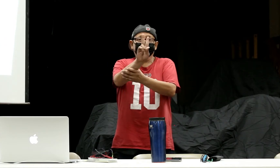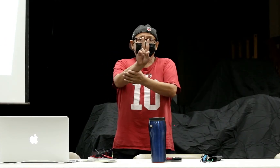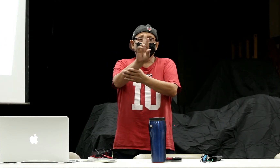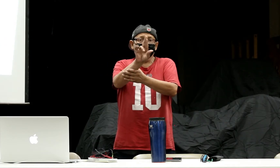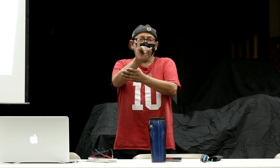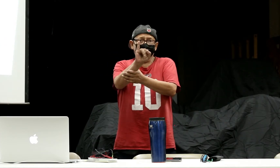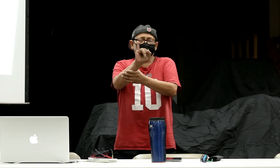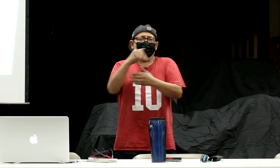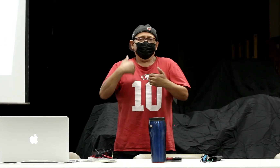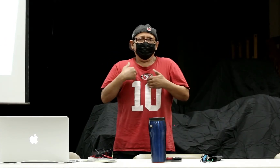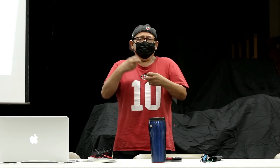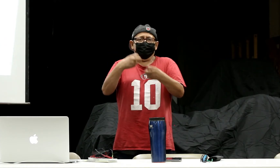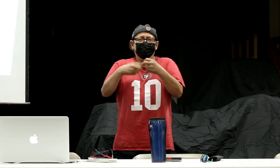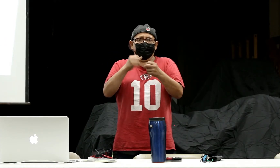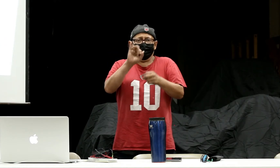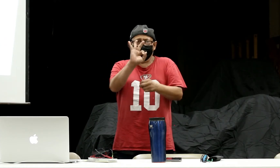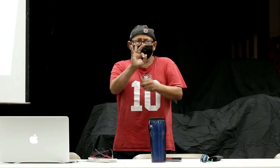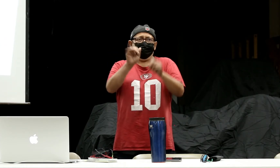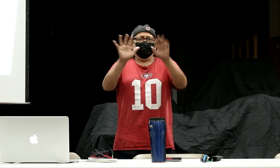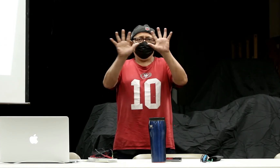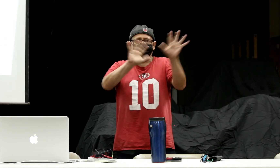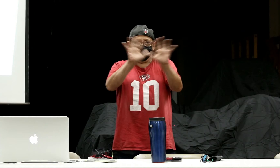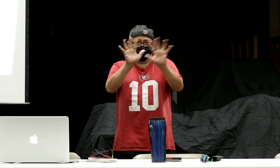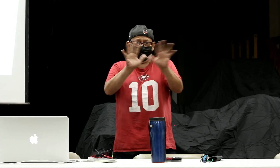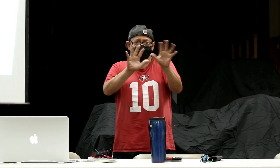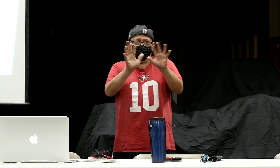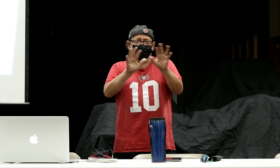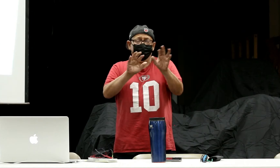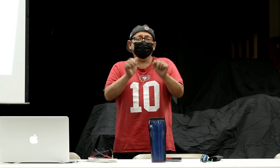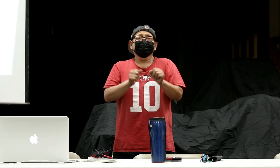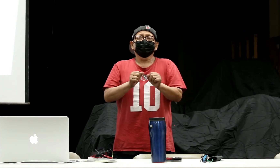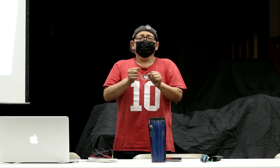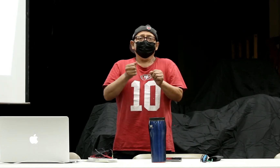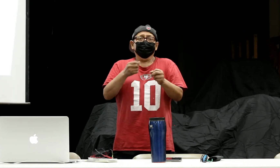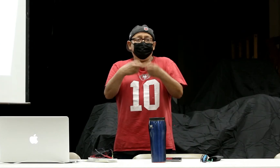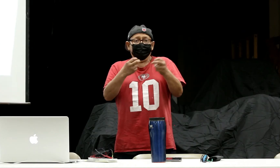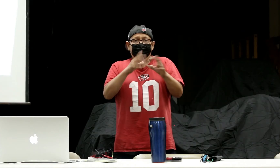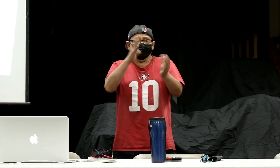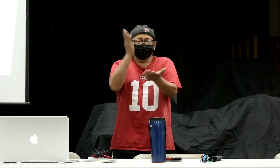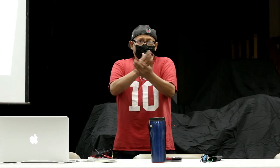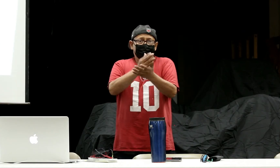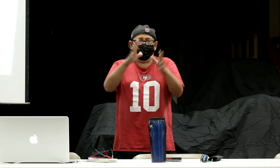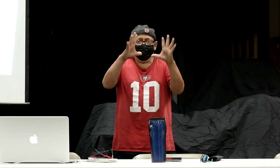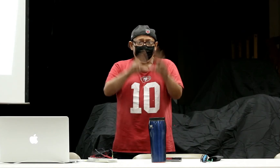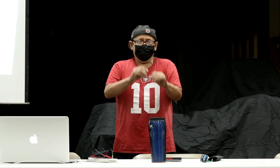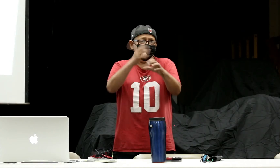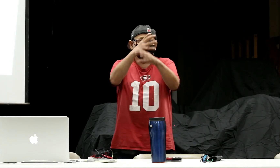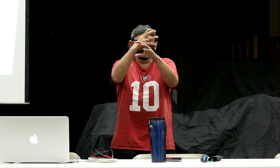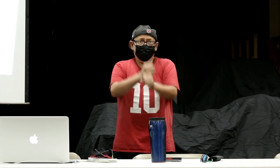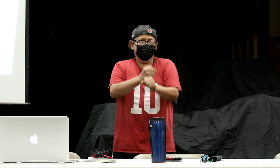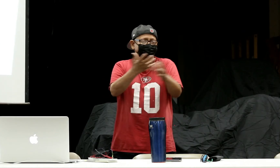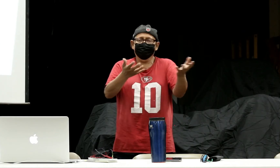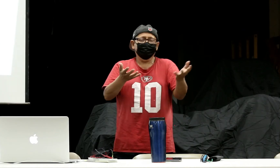have an in-person interpreter, not VRI, because the technology isn't